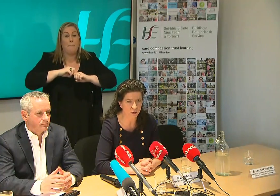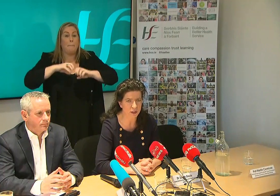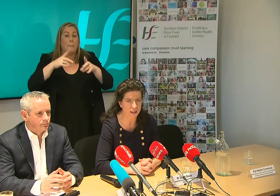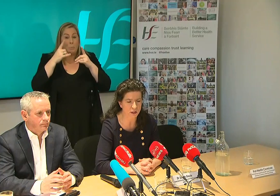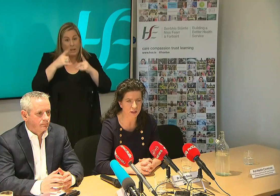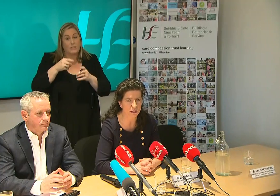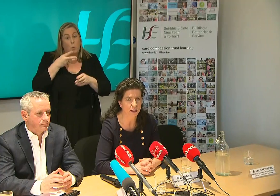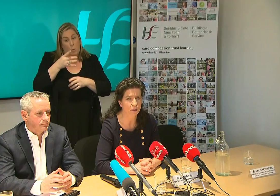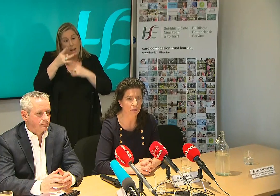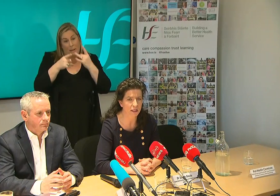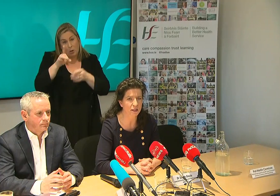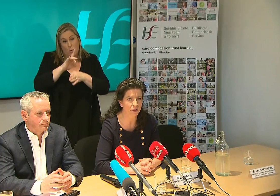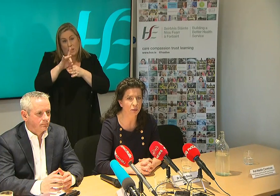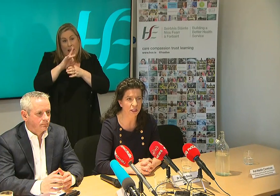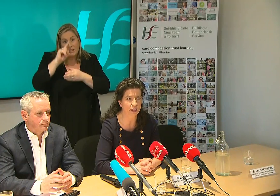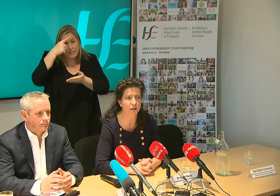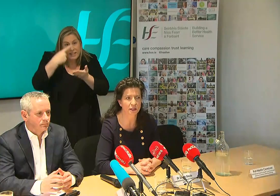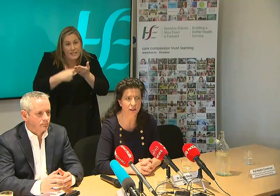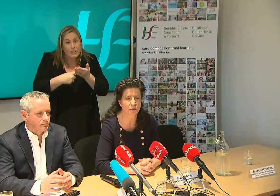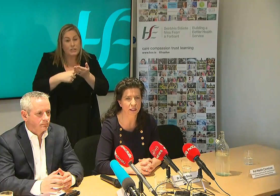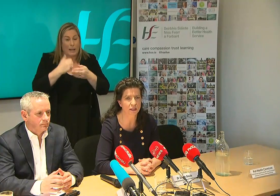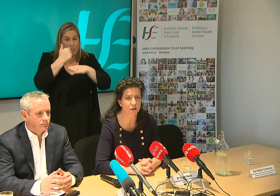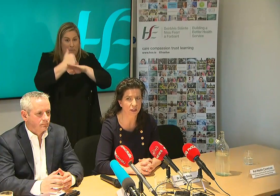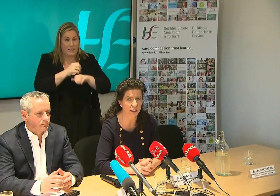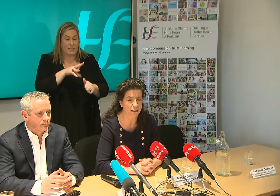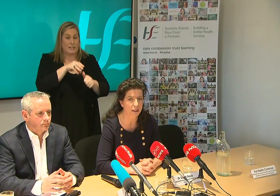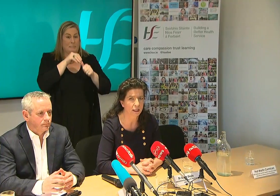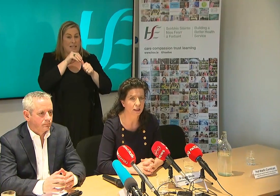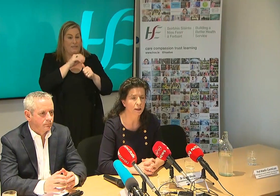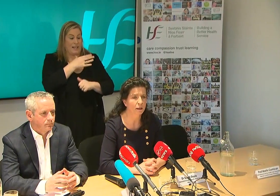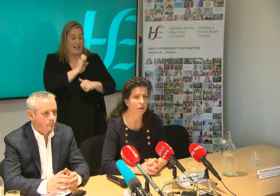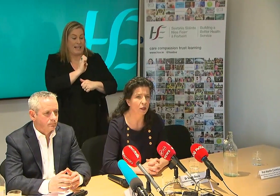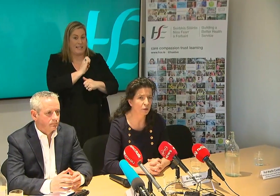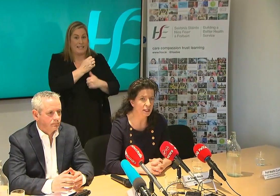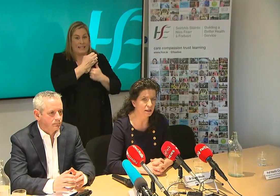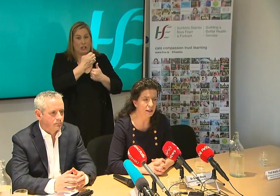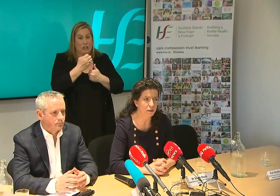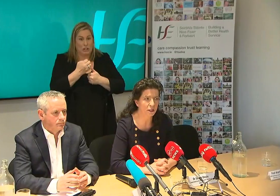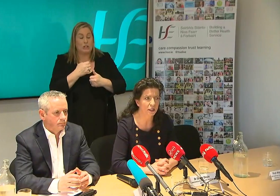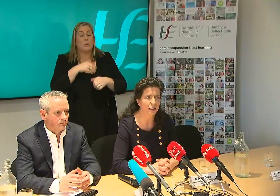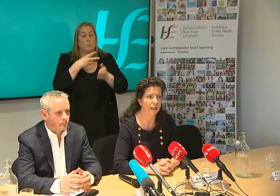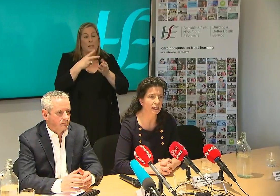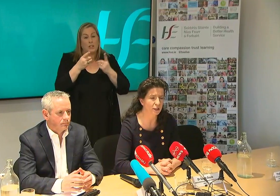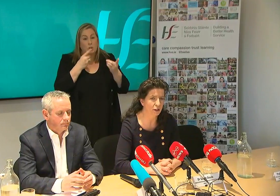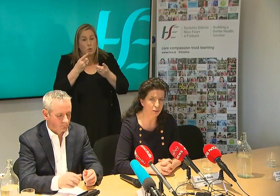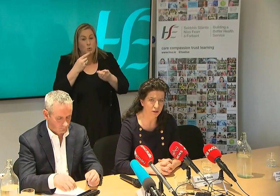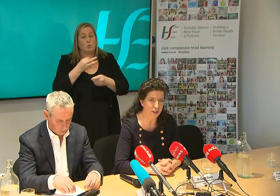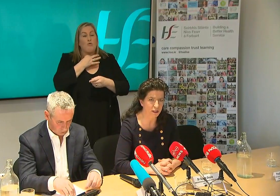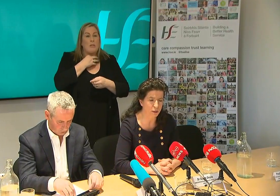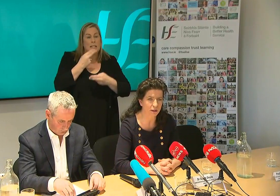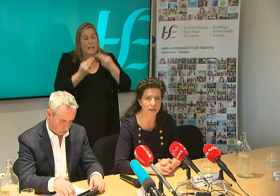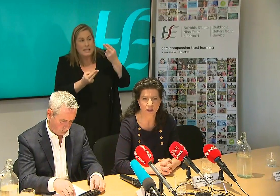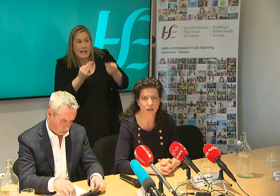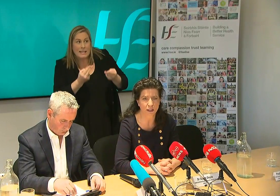will make those decisions based on the particular circumstances of the case, on a risk assessment, and on their